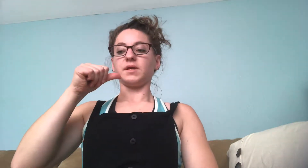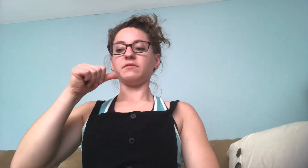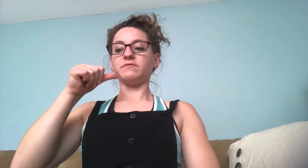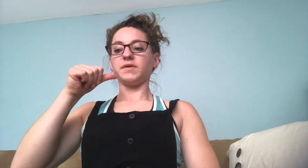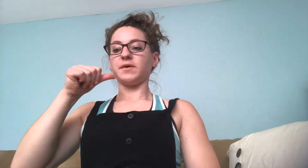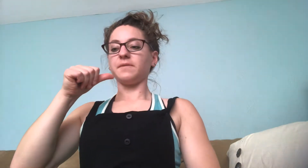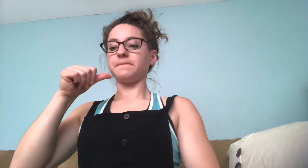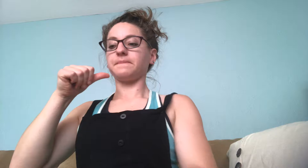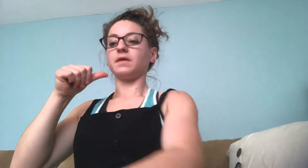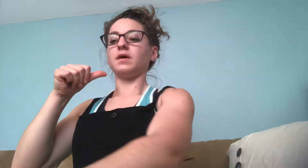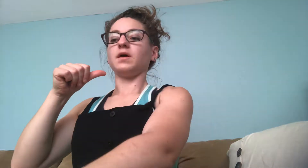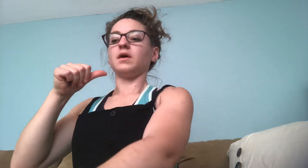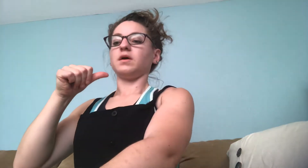Male, female.